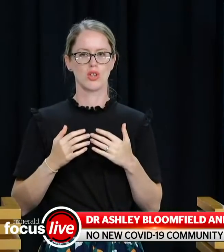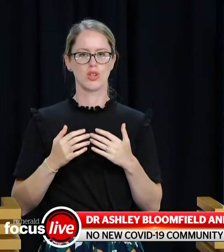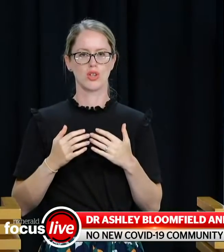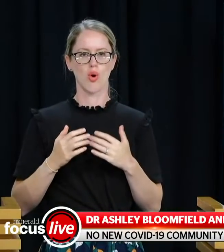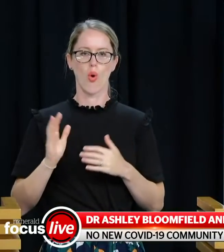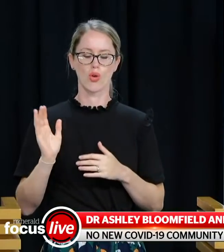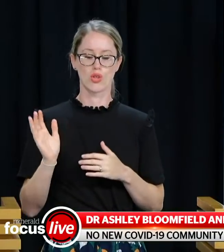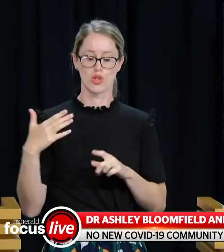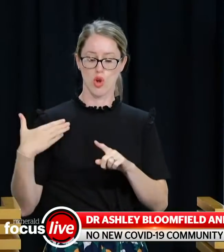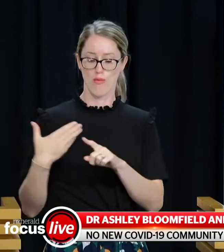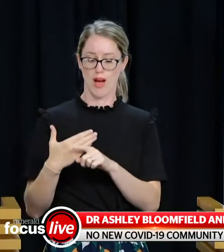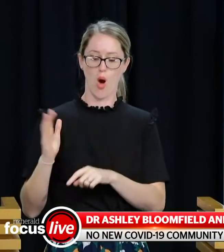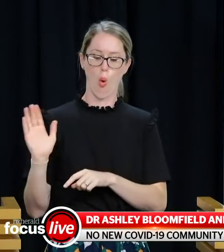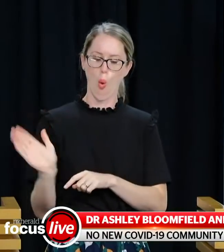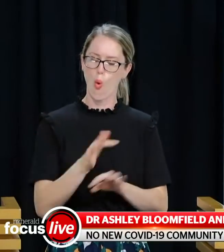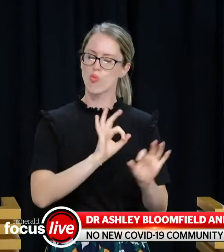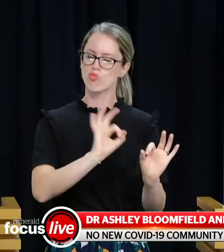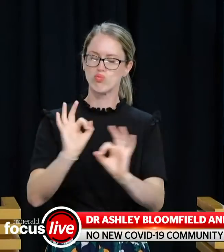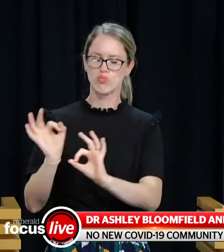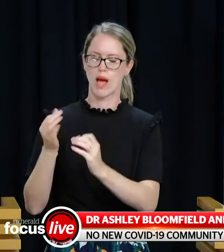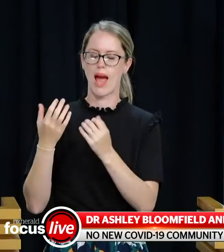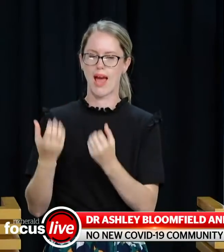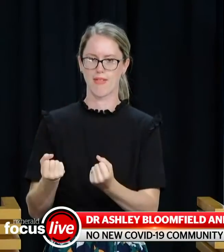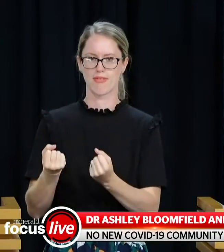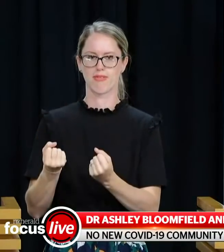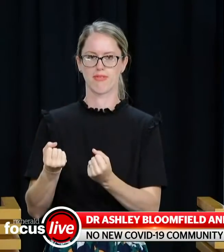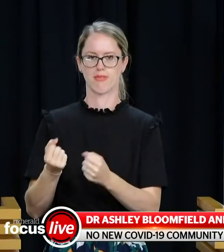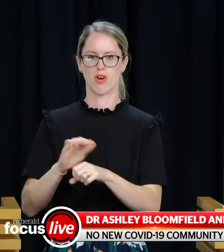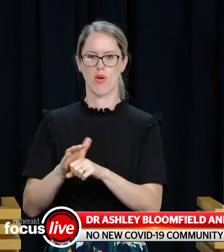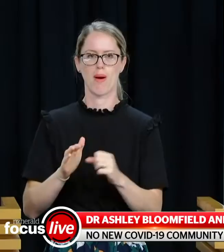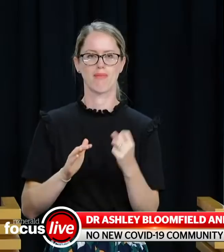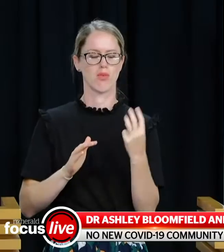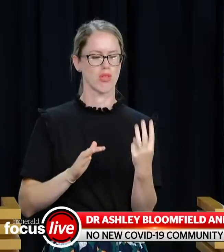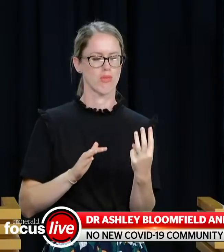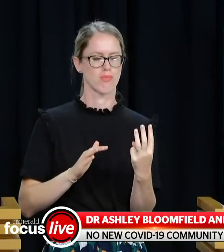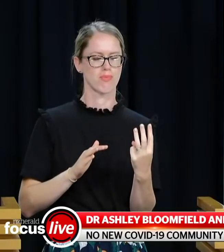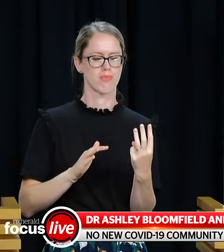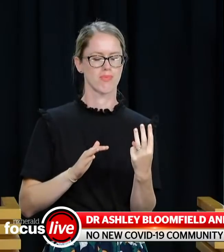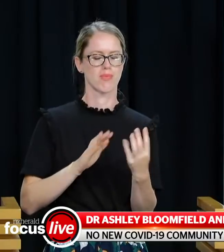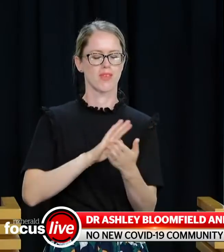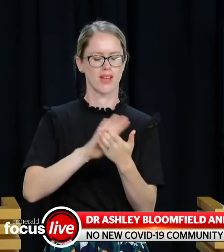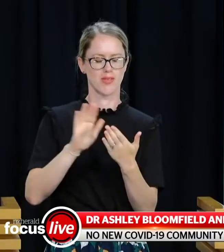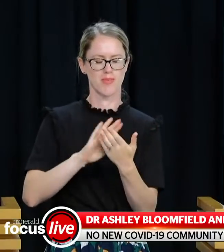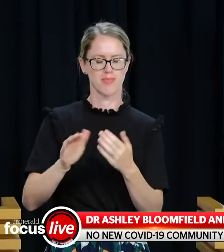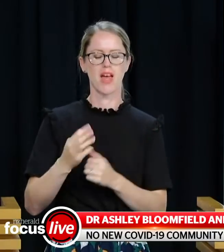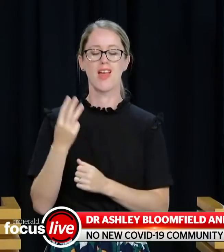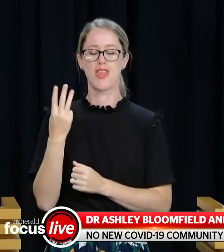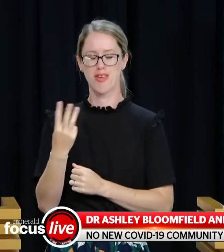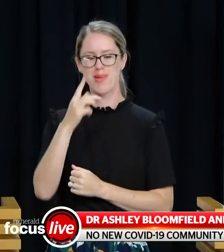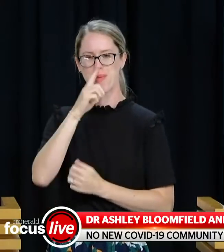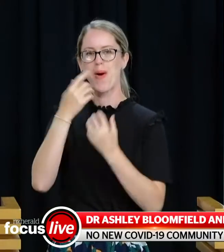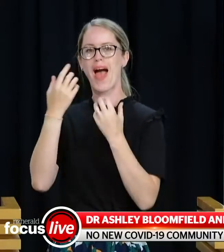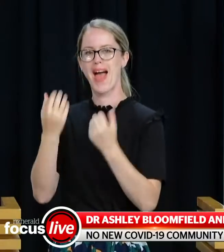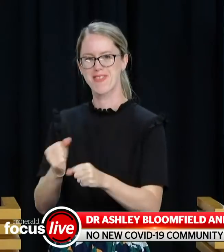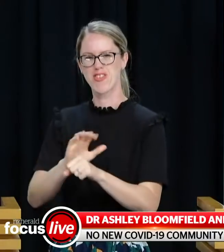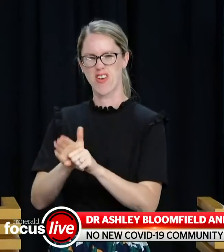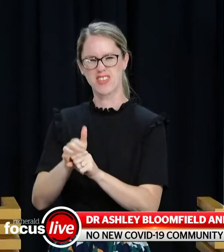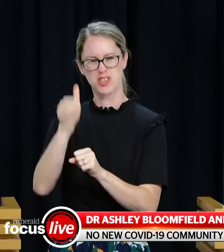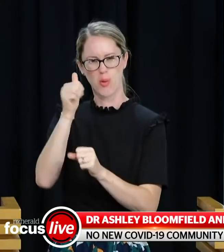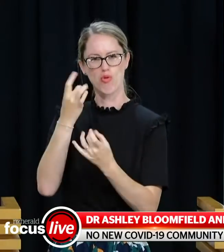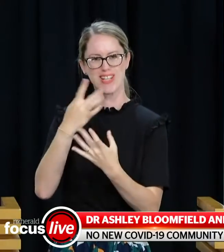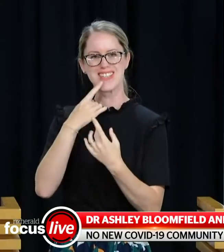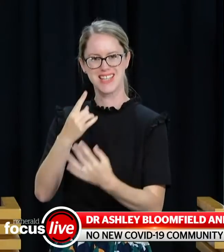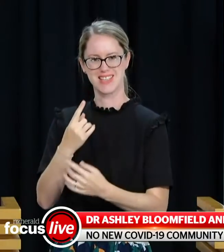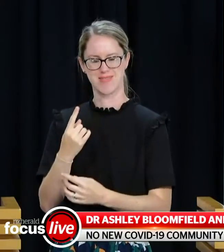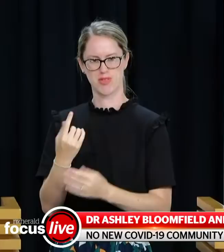close contacts who have not been tested. Sorry, there are 3 positive cases, which are our cases E, I